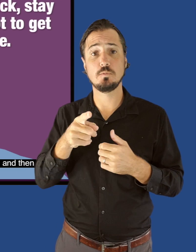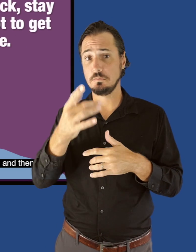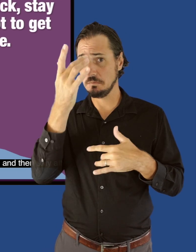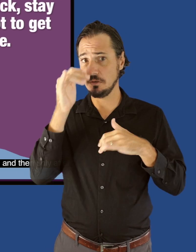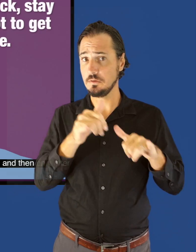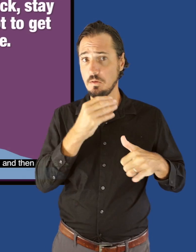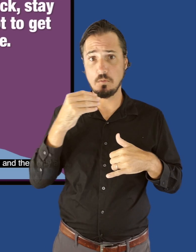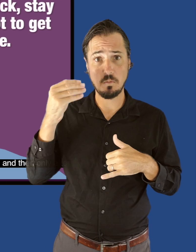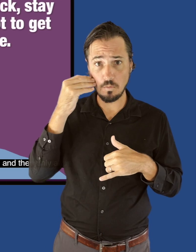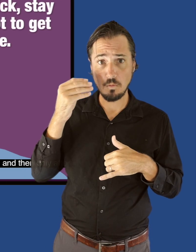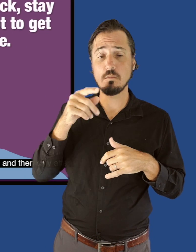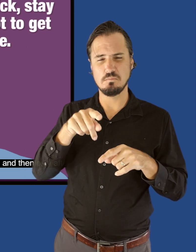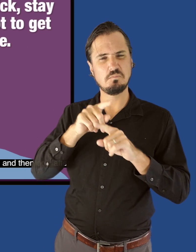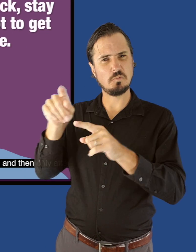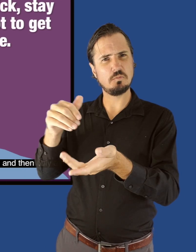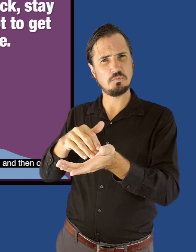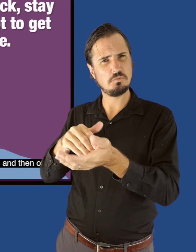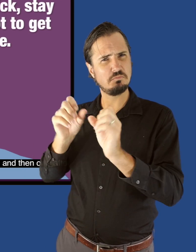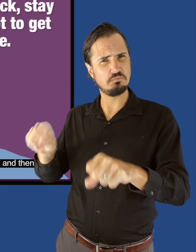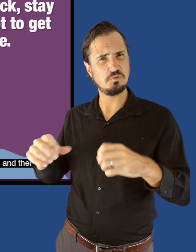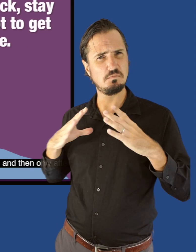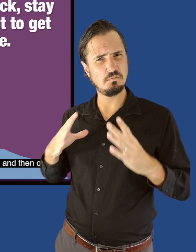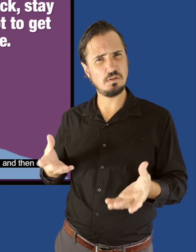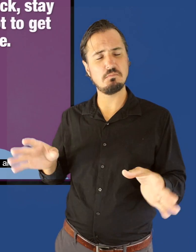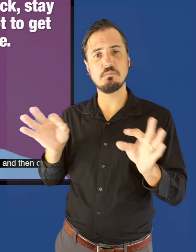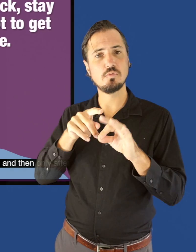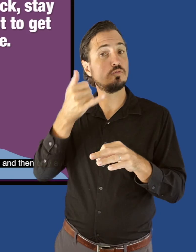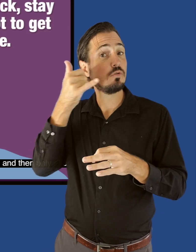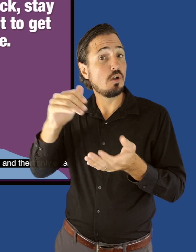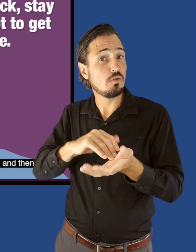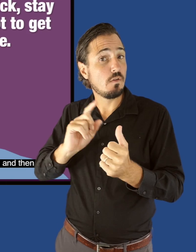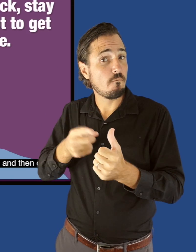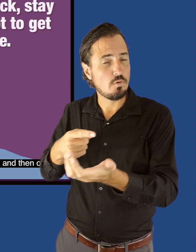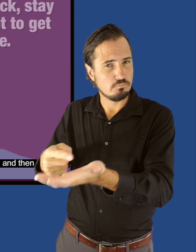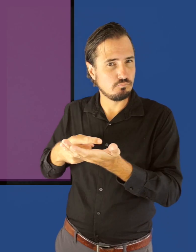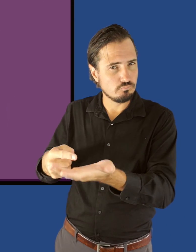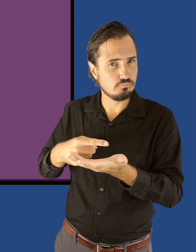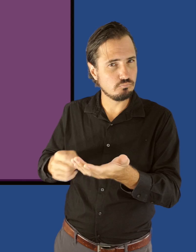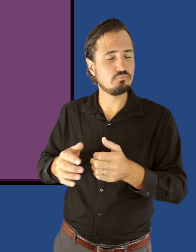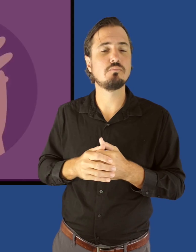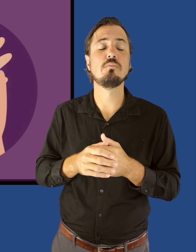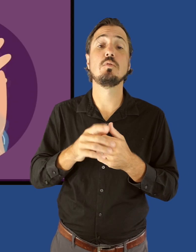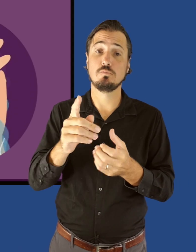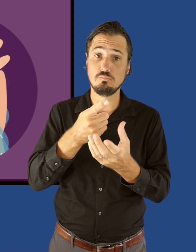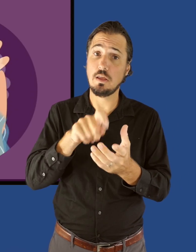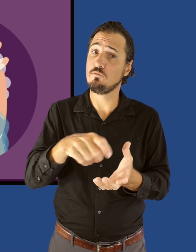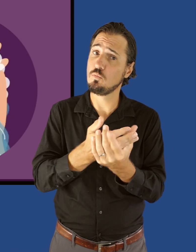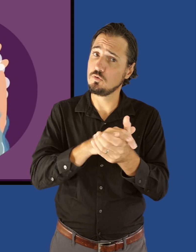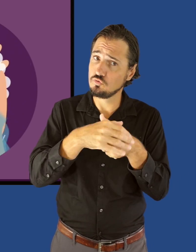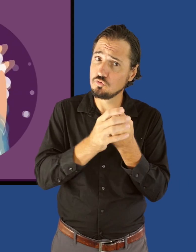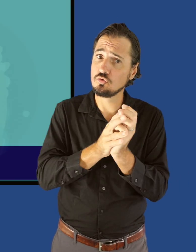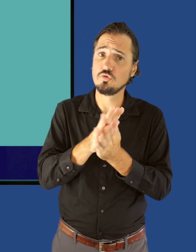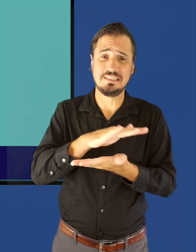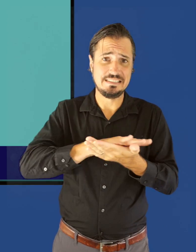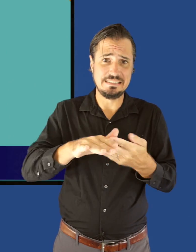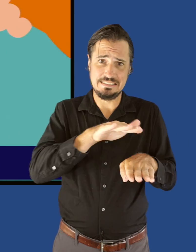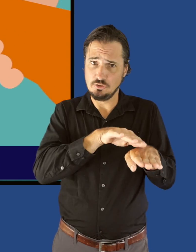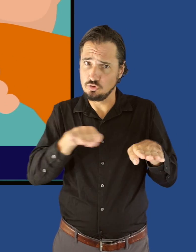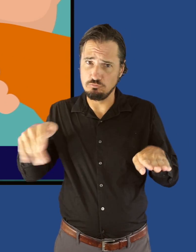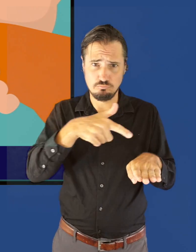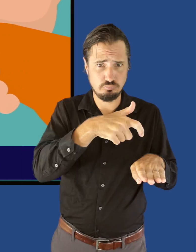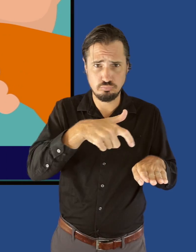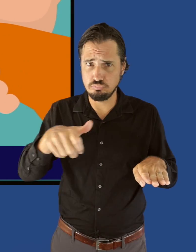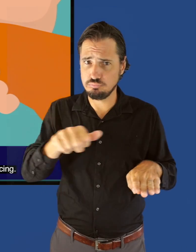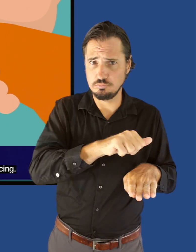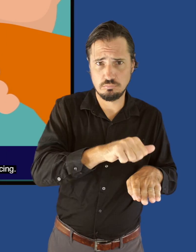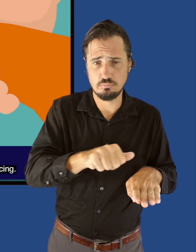sick unless you're seeking medical attention, and then only after calling your doctor first. Wash your hands frequently and clean